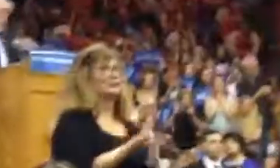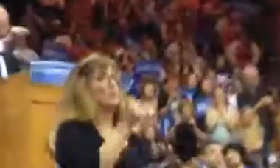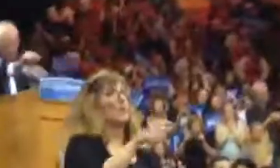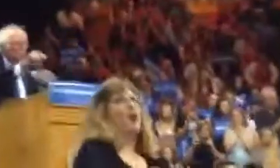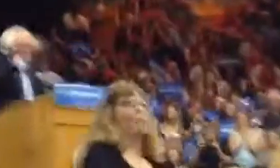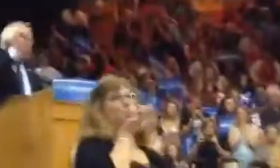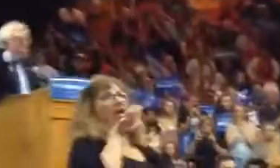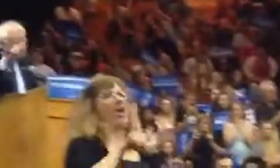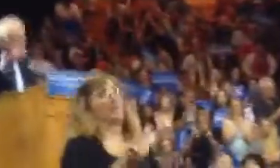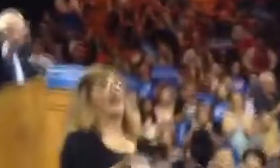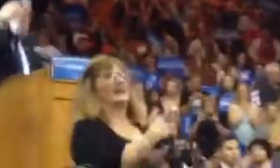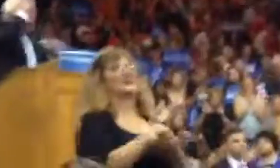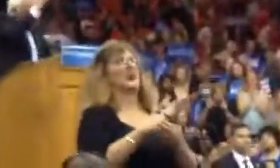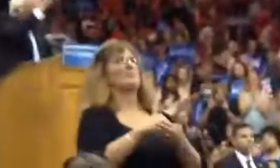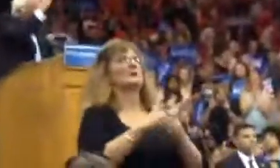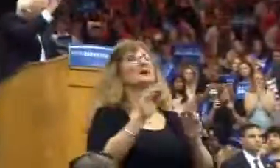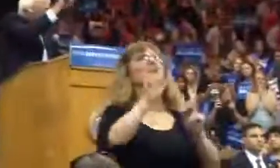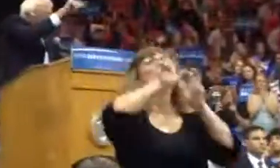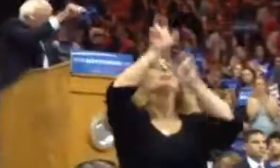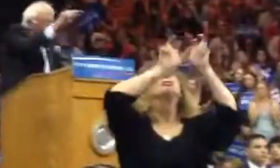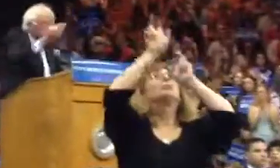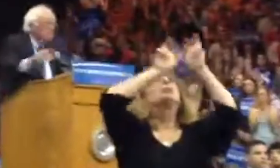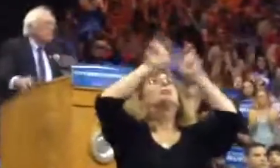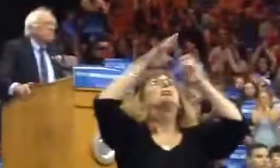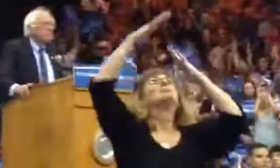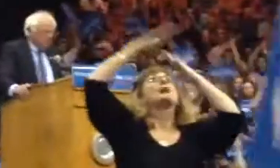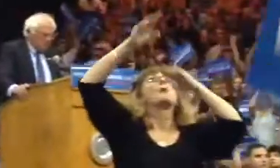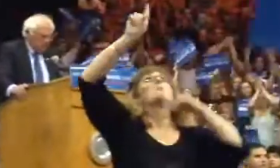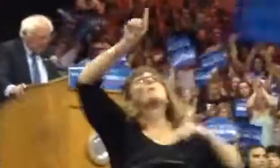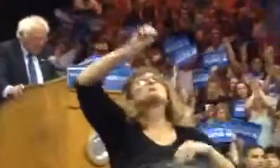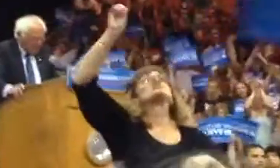income going to the top 1%.